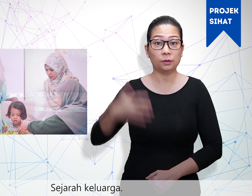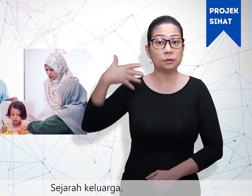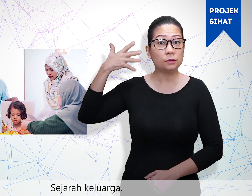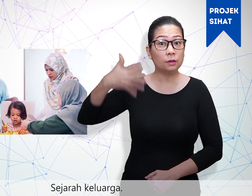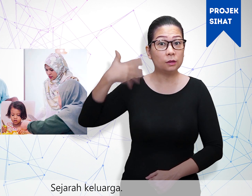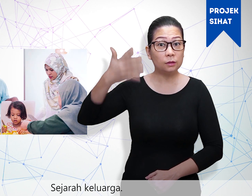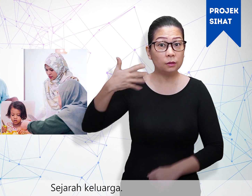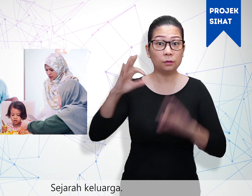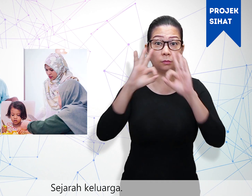Family history.